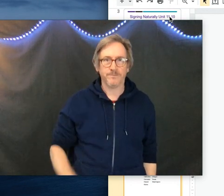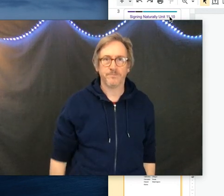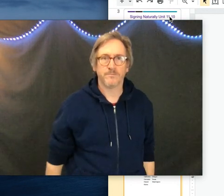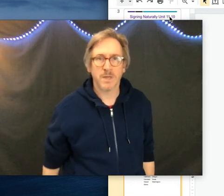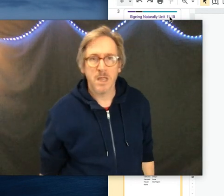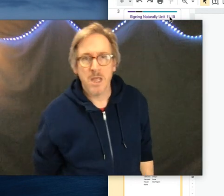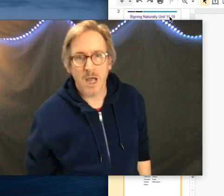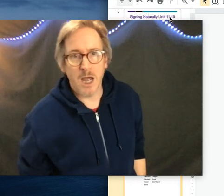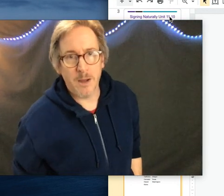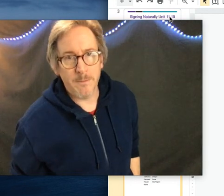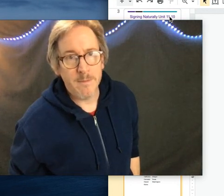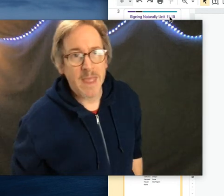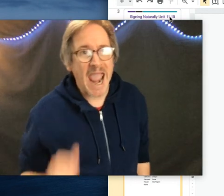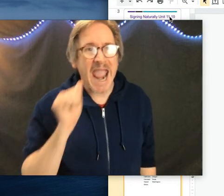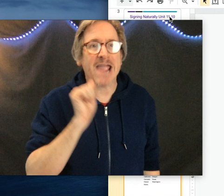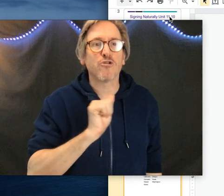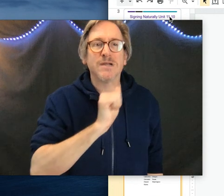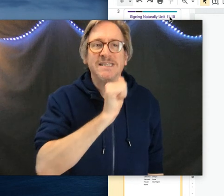here.